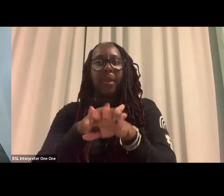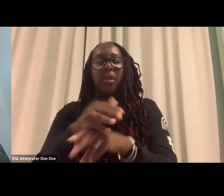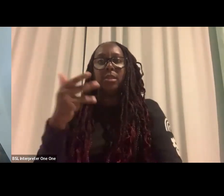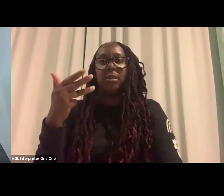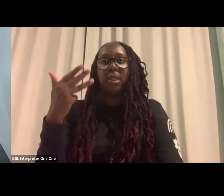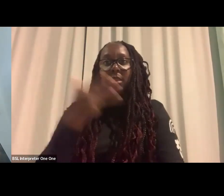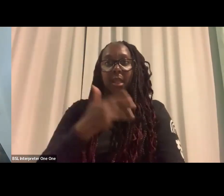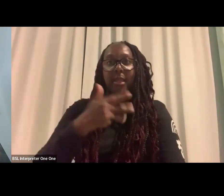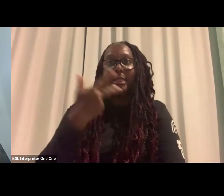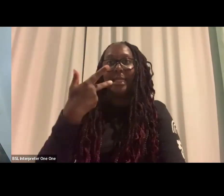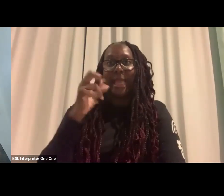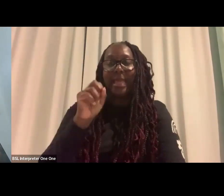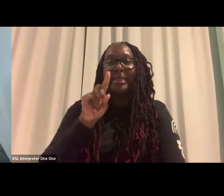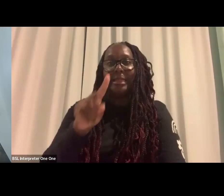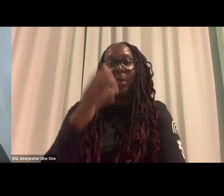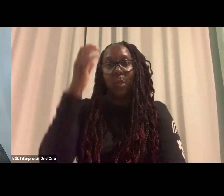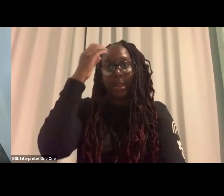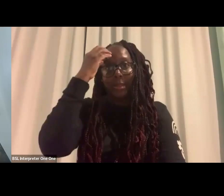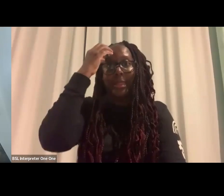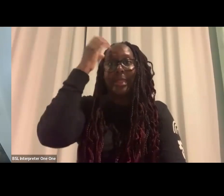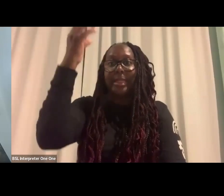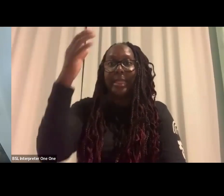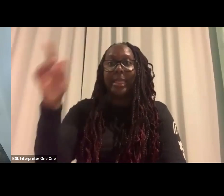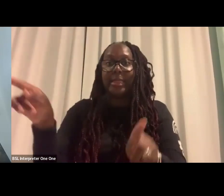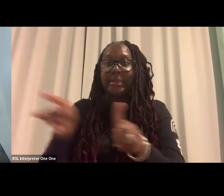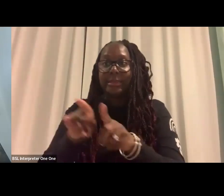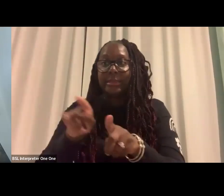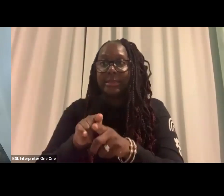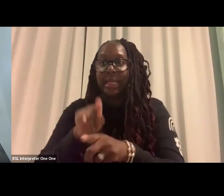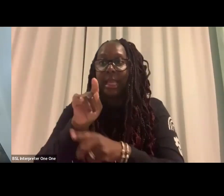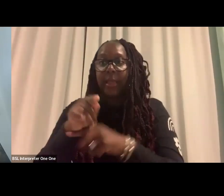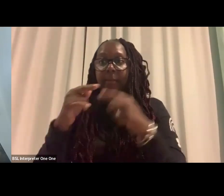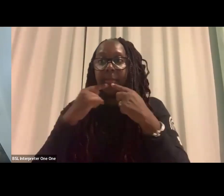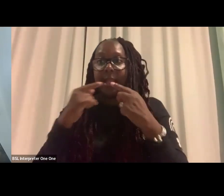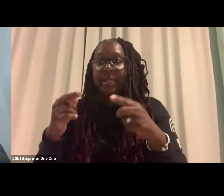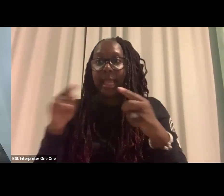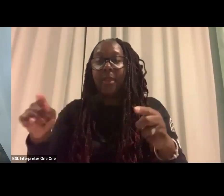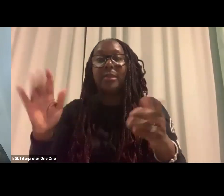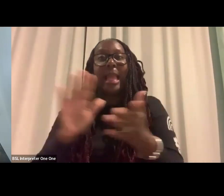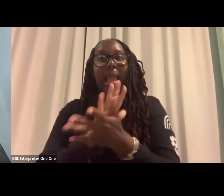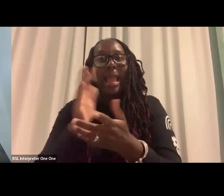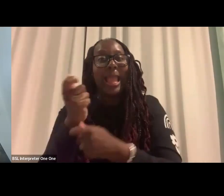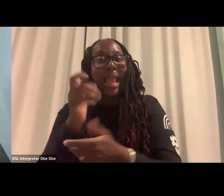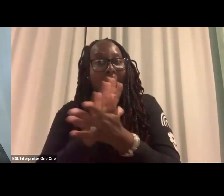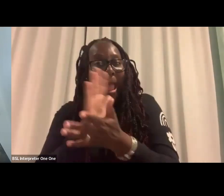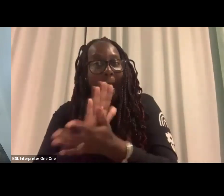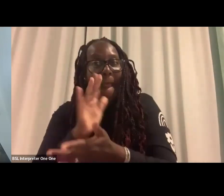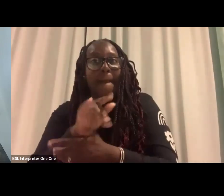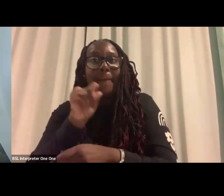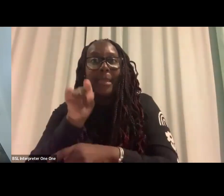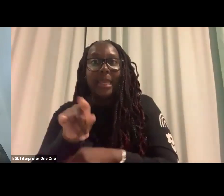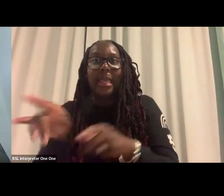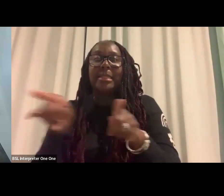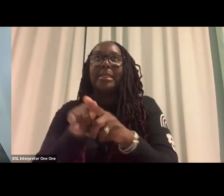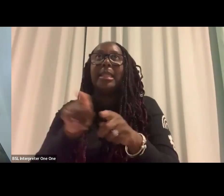His Majesty the Fourth King of Bhutan pronounced that gross national happiness is more important than gross domestic